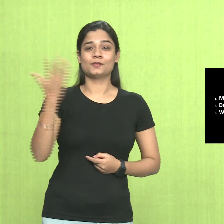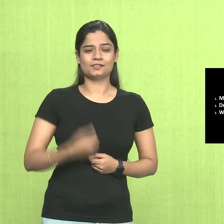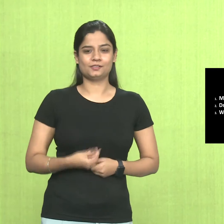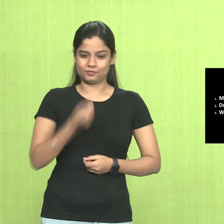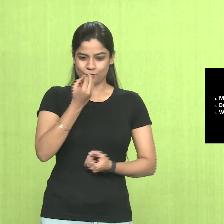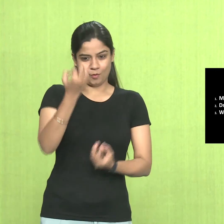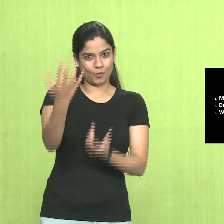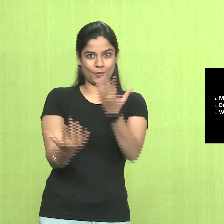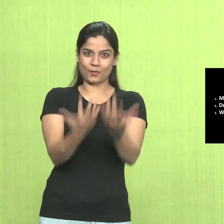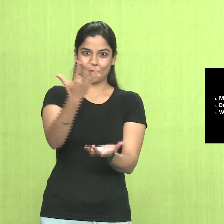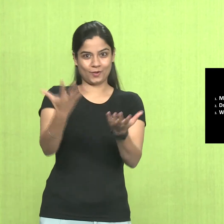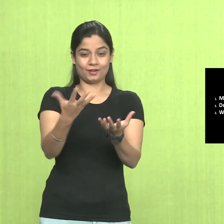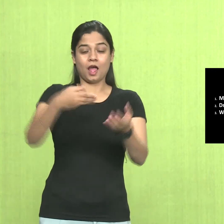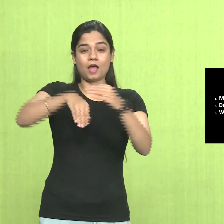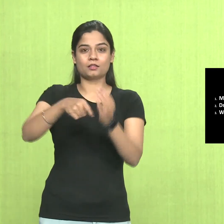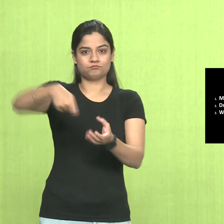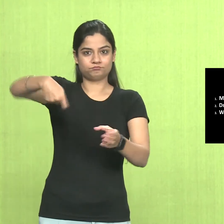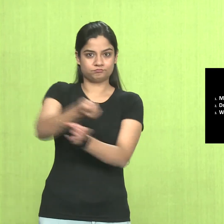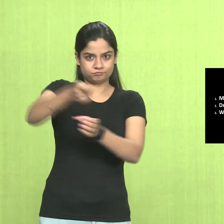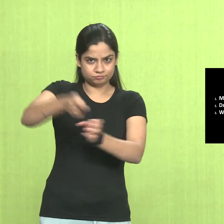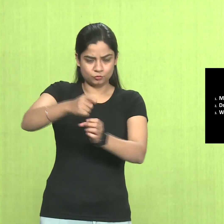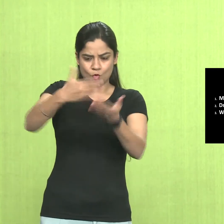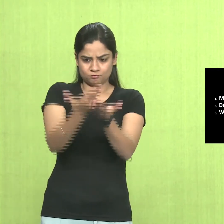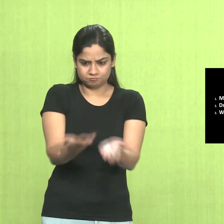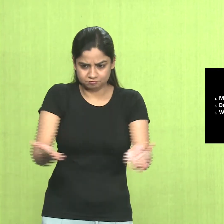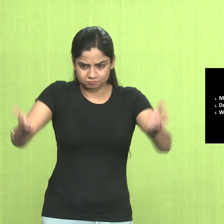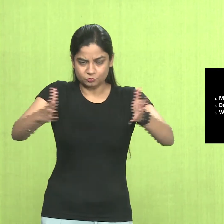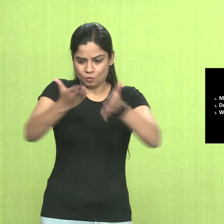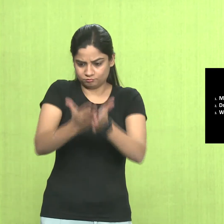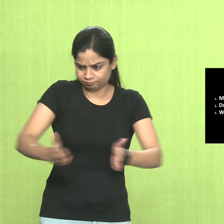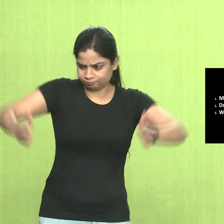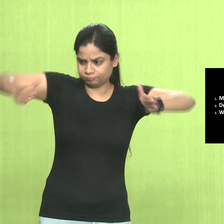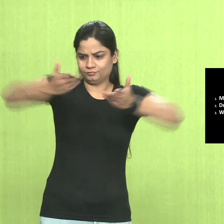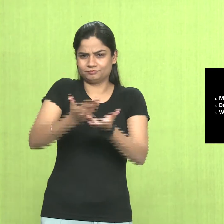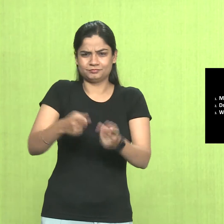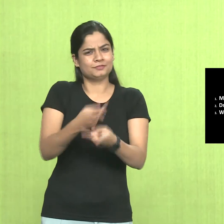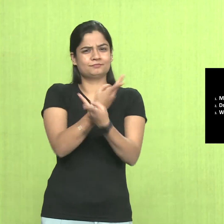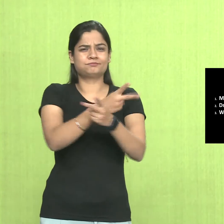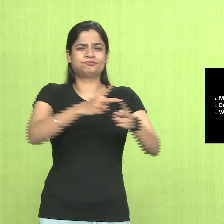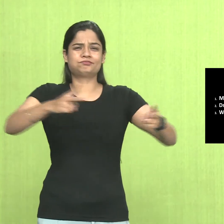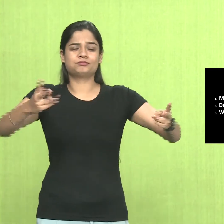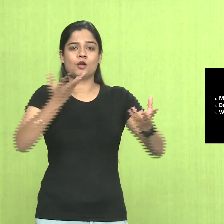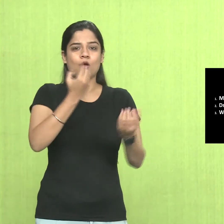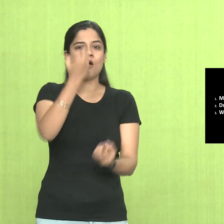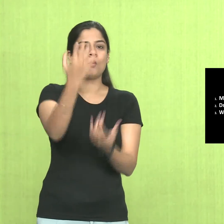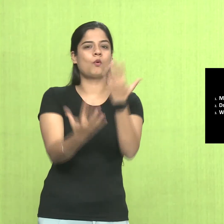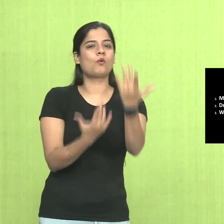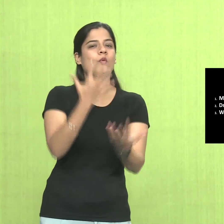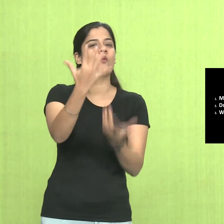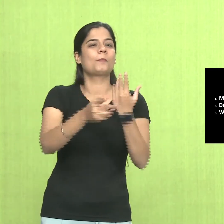is called moist cooking method. In different kind of pan, pressure cooker, etc., water